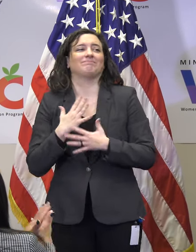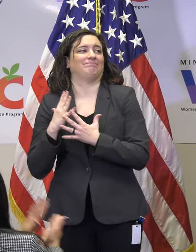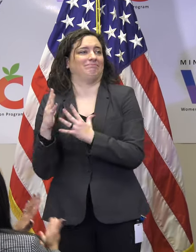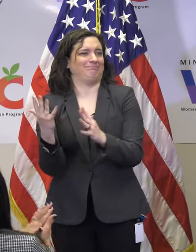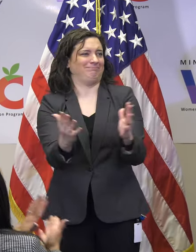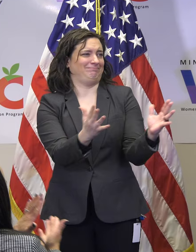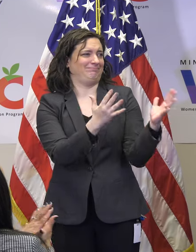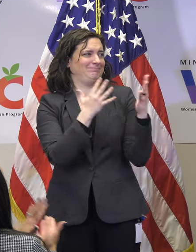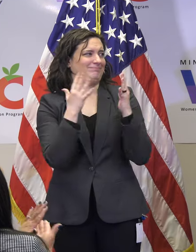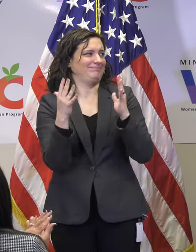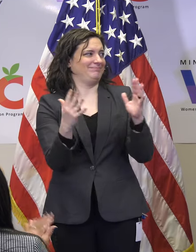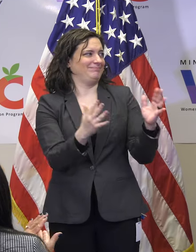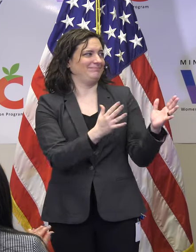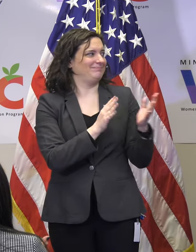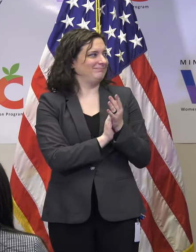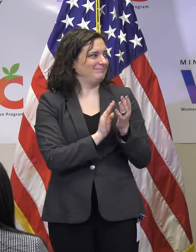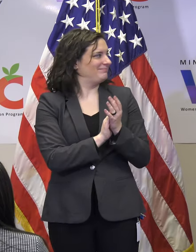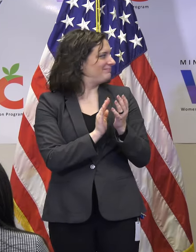Thanks.